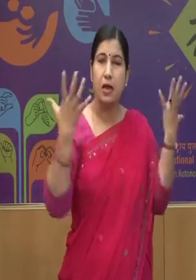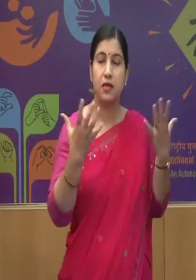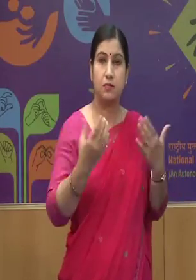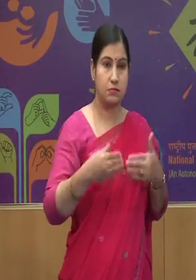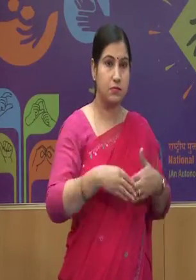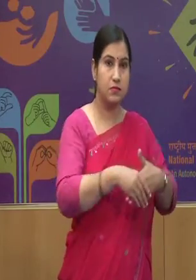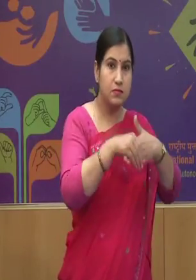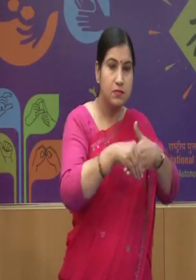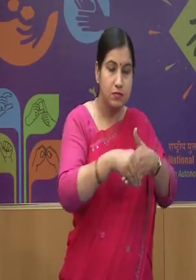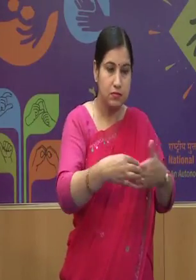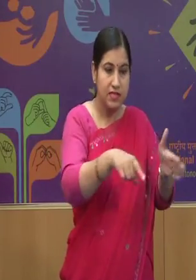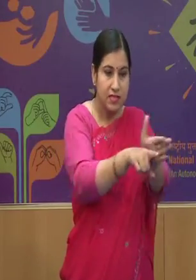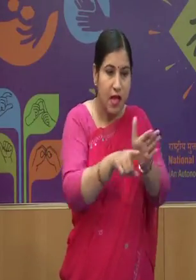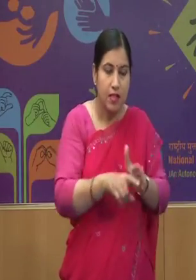treaties were signed